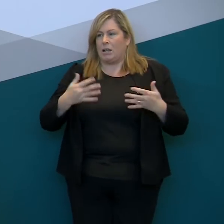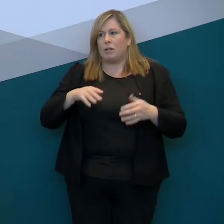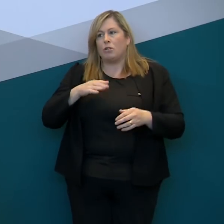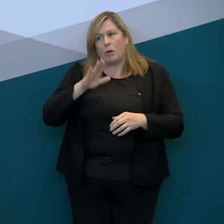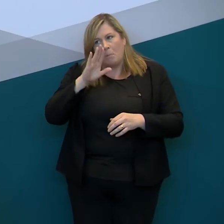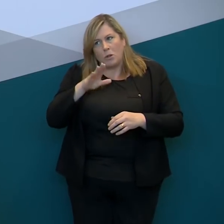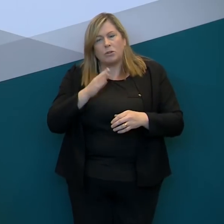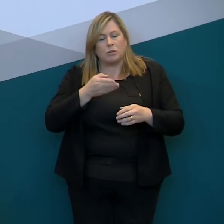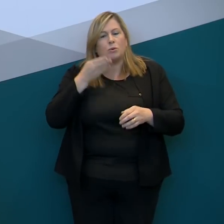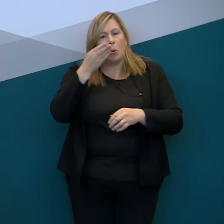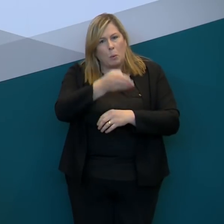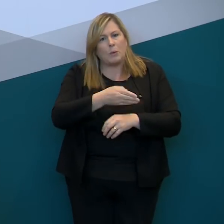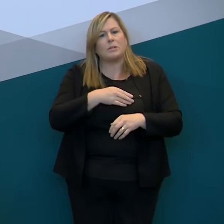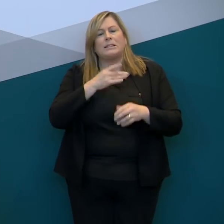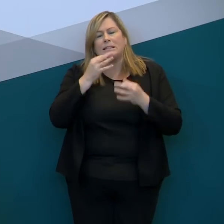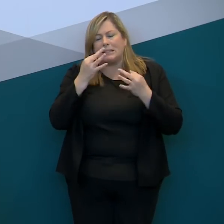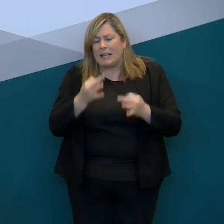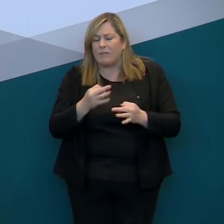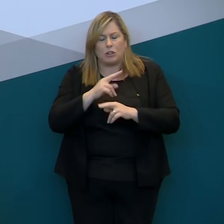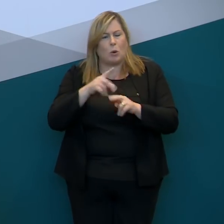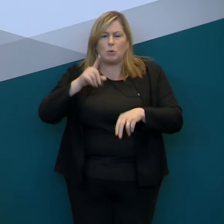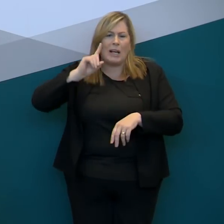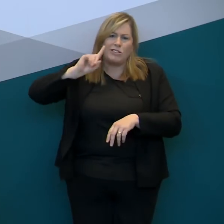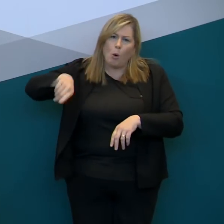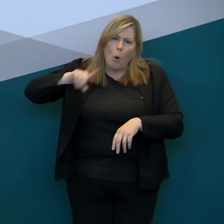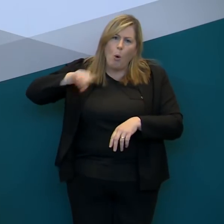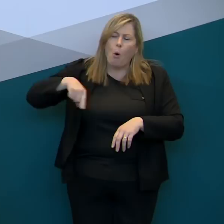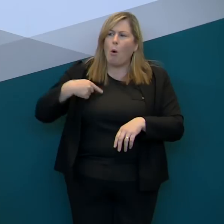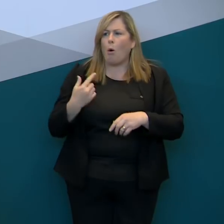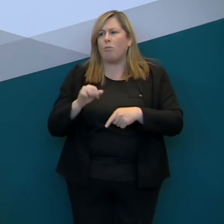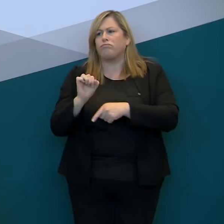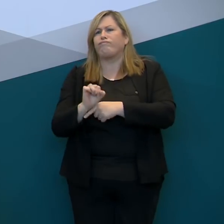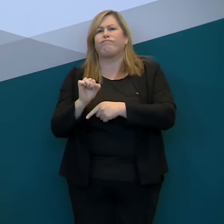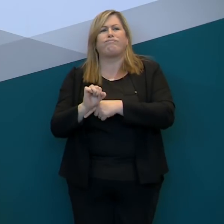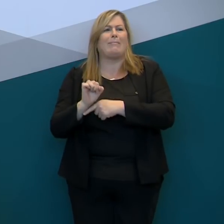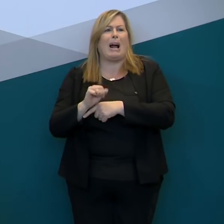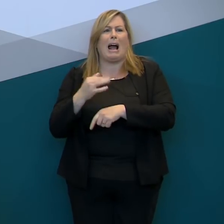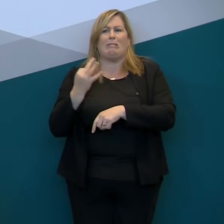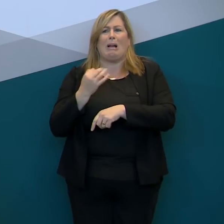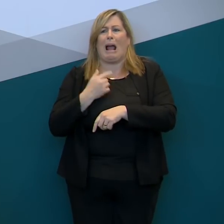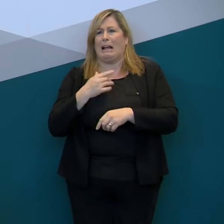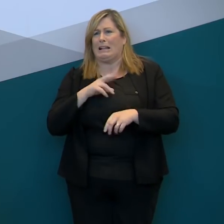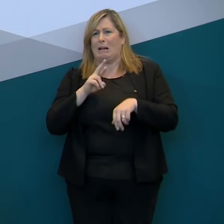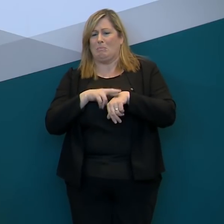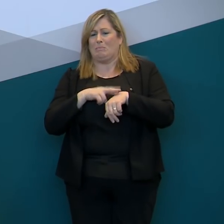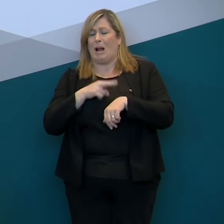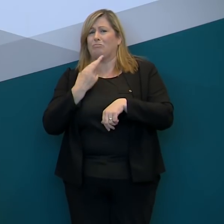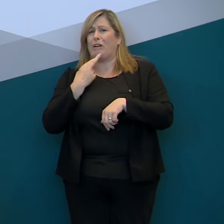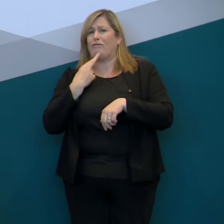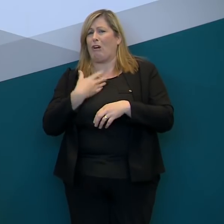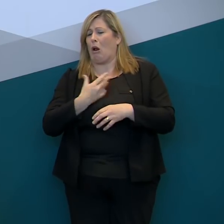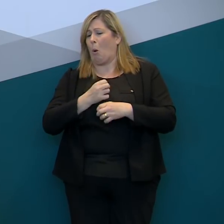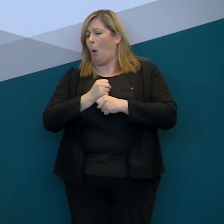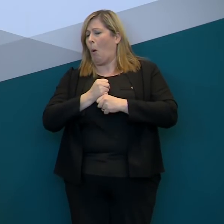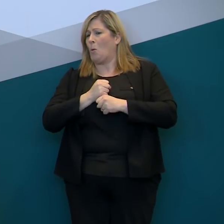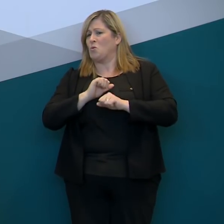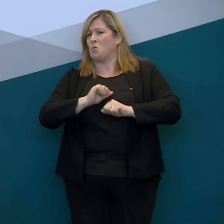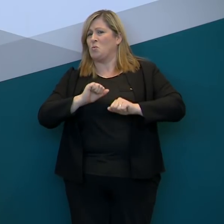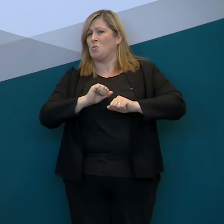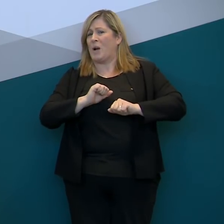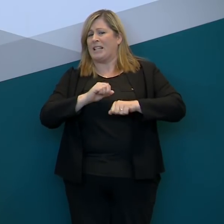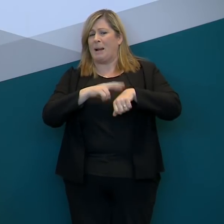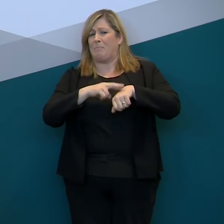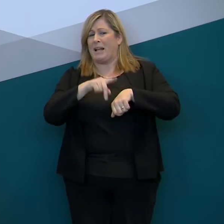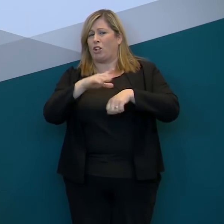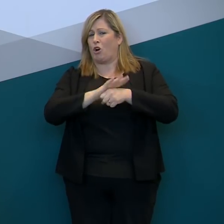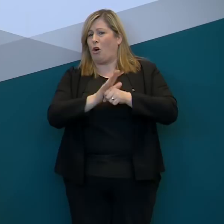of diagnostics, of biopsies, of radiology, of surgery, will have changed. And I don't see them going back to the way things were a few months ago for a